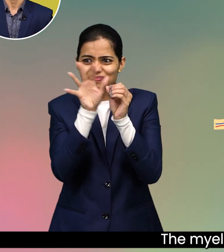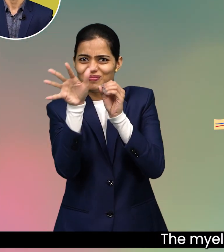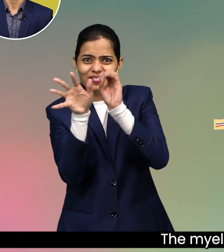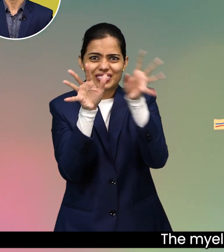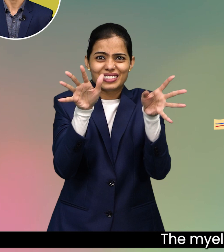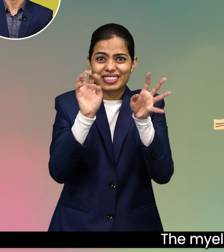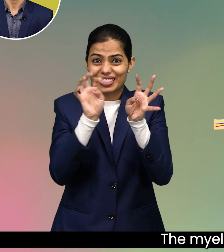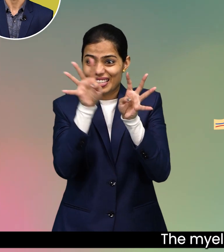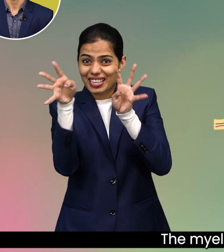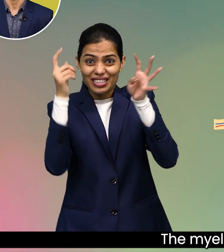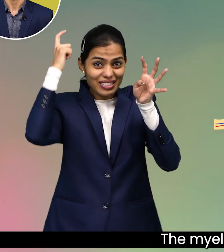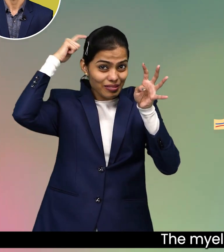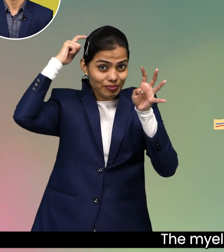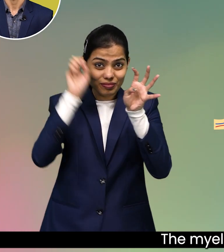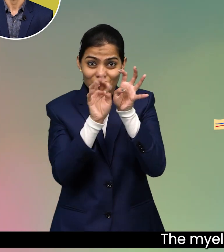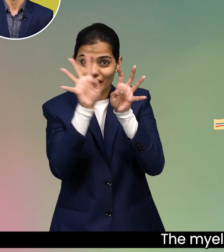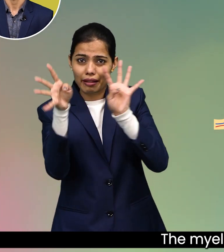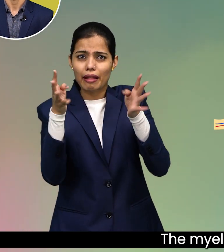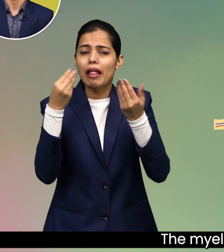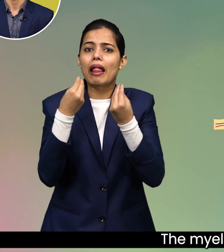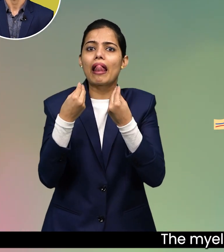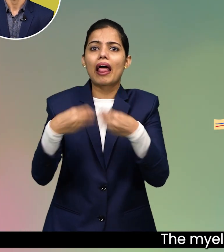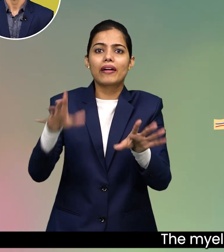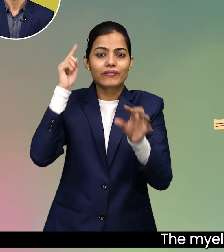Myelinated axons